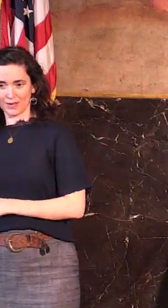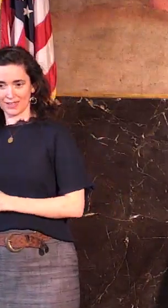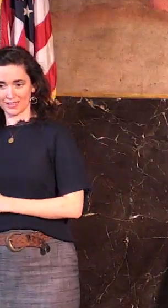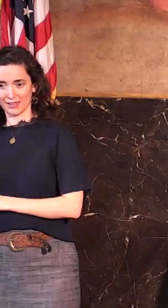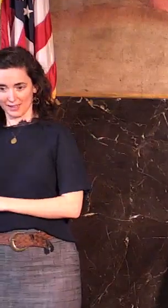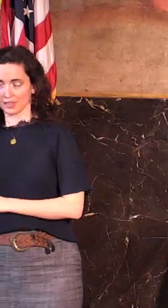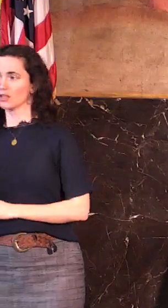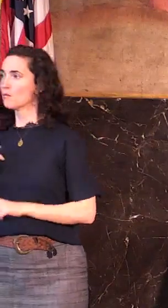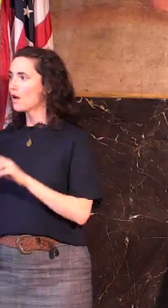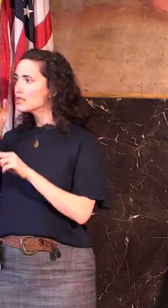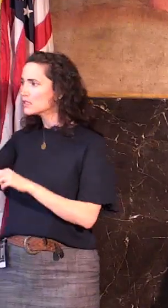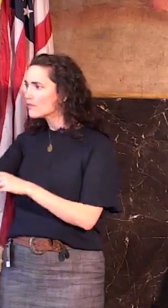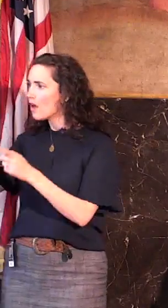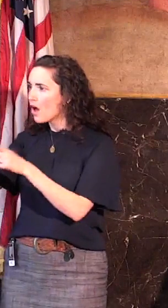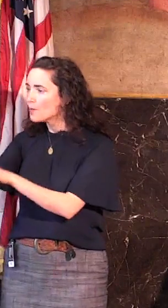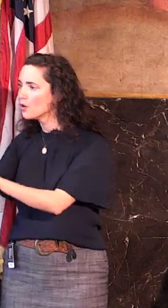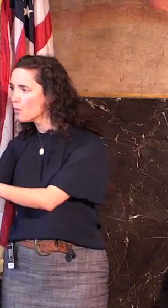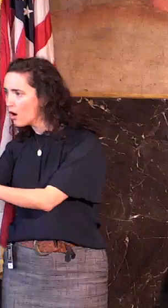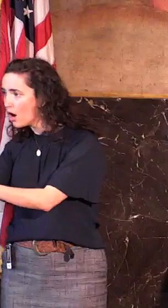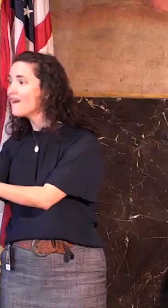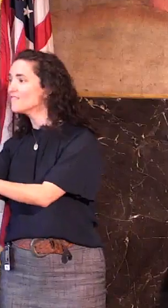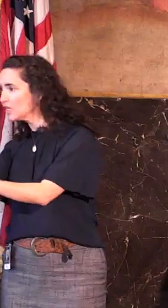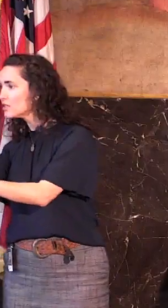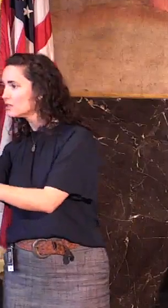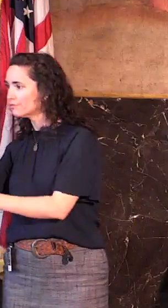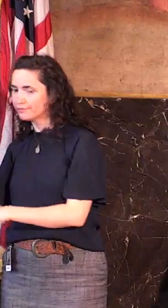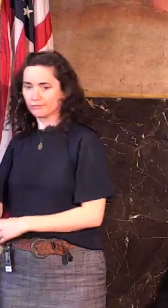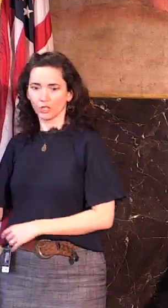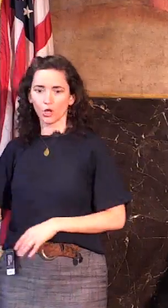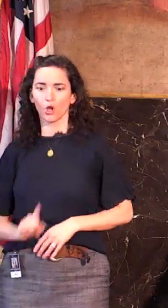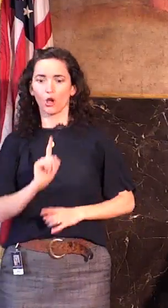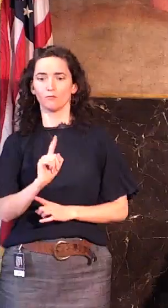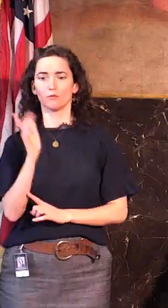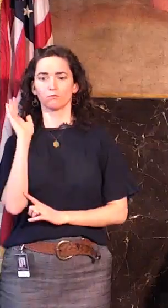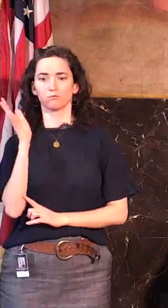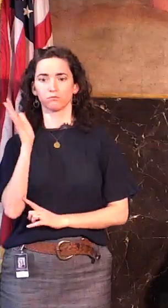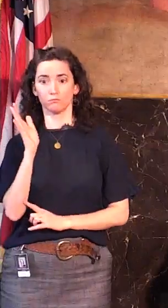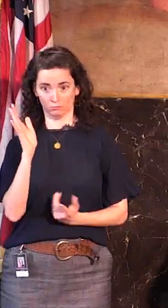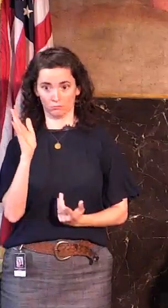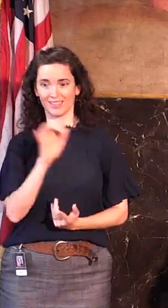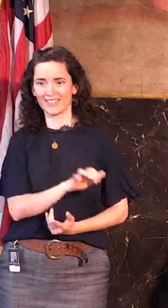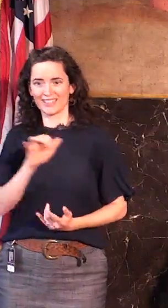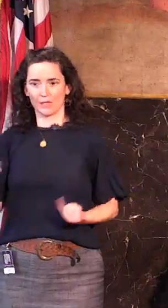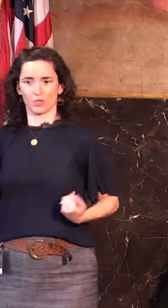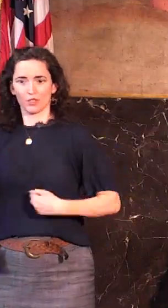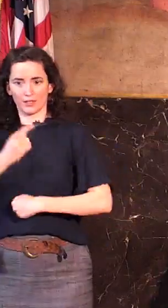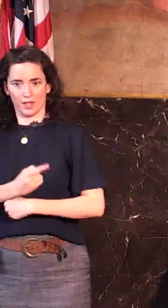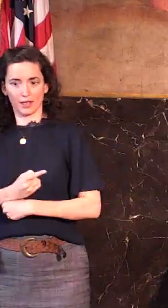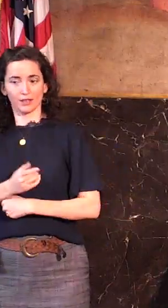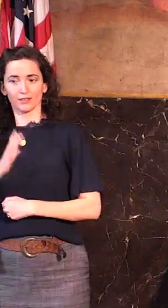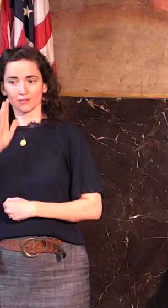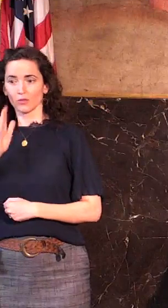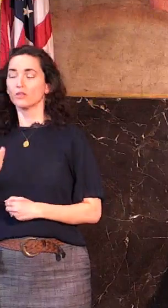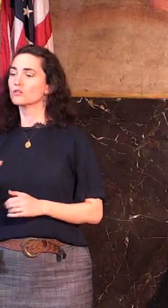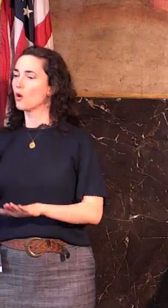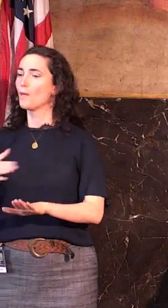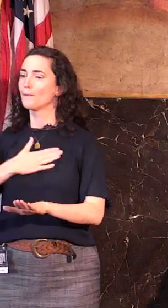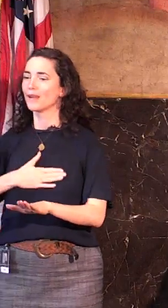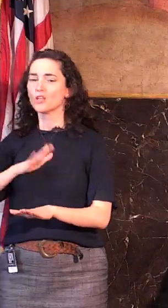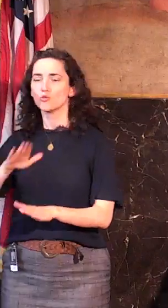press conference to give a COVID update, and certainly that's what we're going to do today. I'm just going to encourage people to get their information from good,